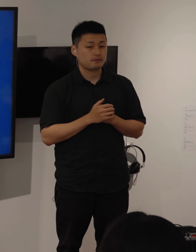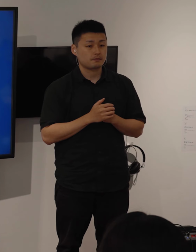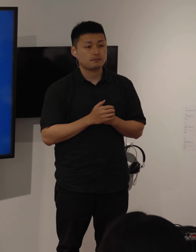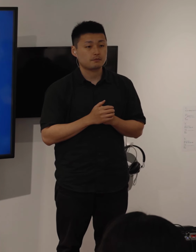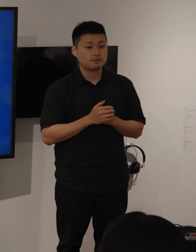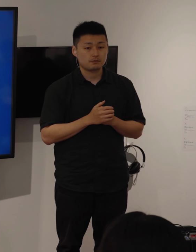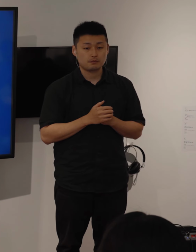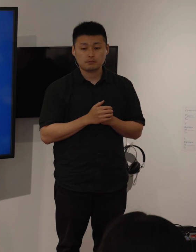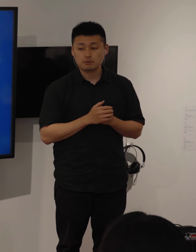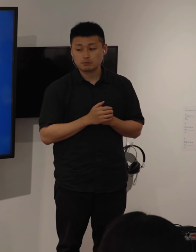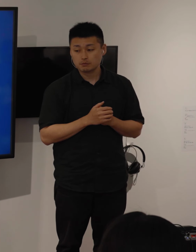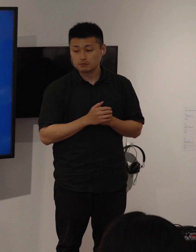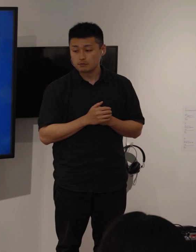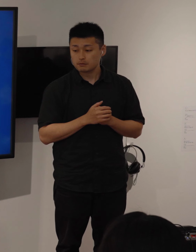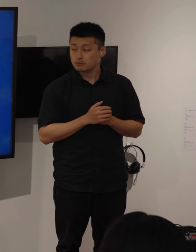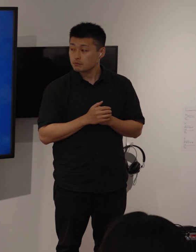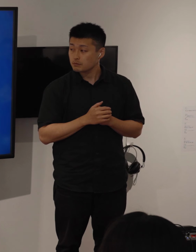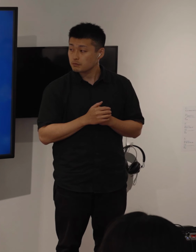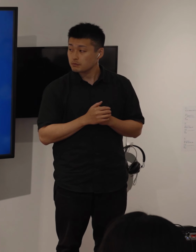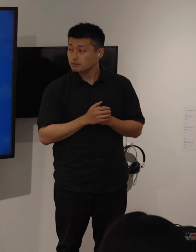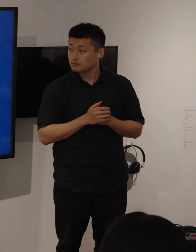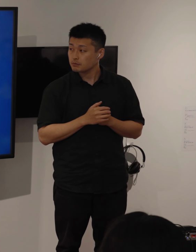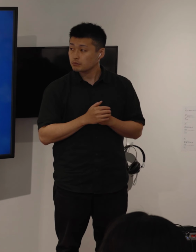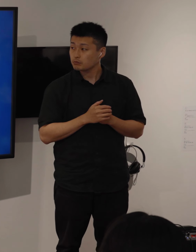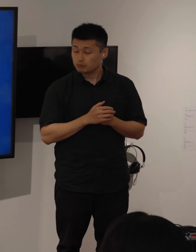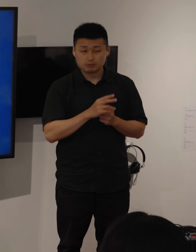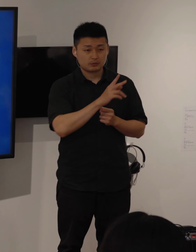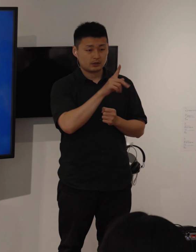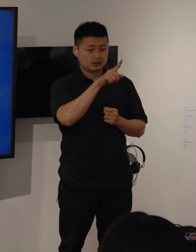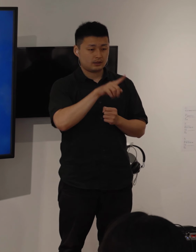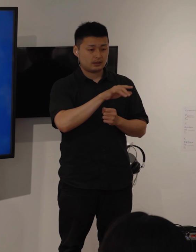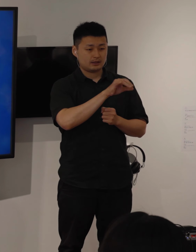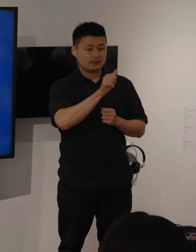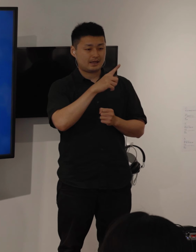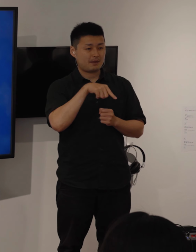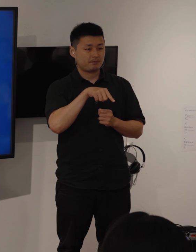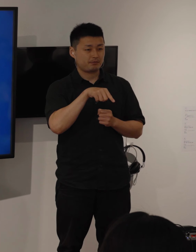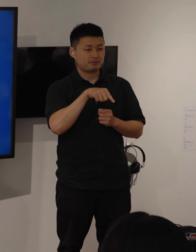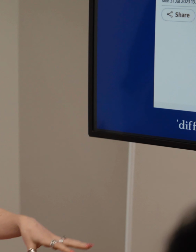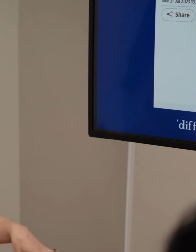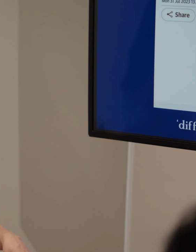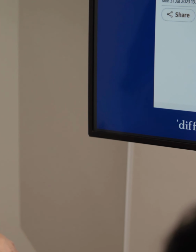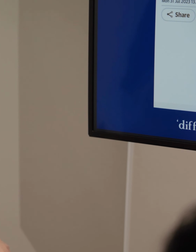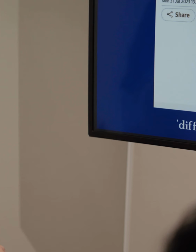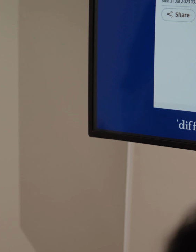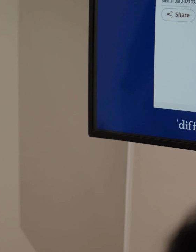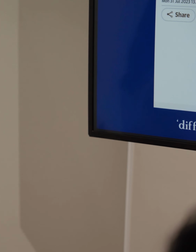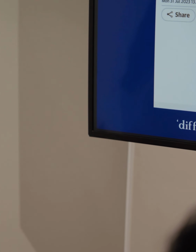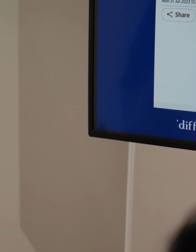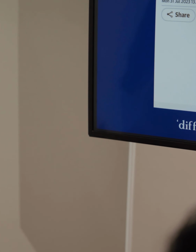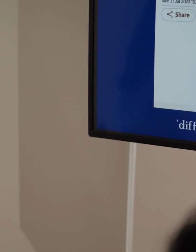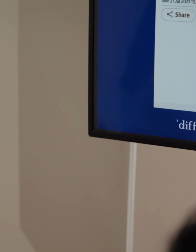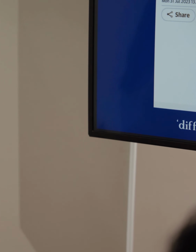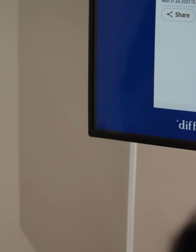It got 5 stars in The Guardian, which is one of the main newspapers in England. And it was glowing throughout the review.